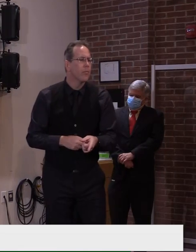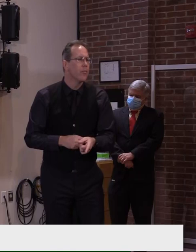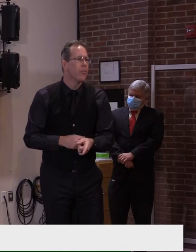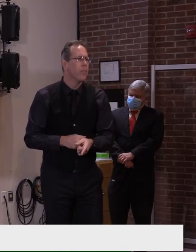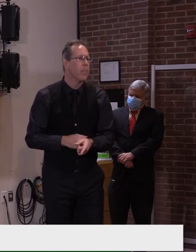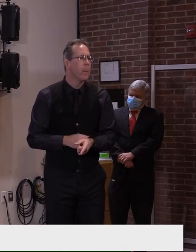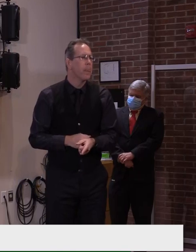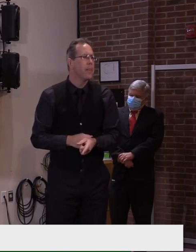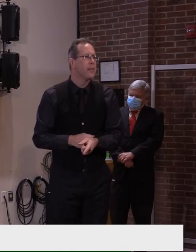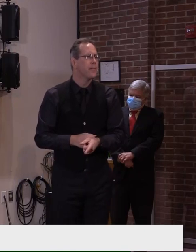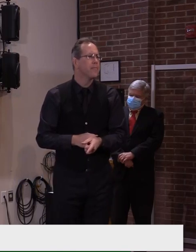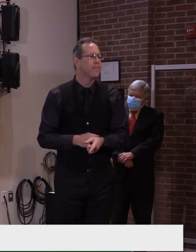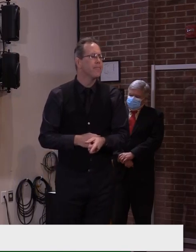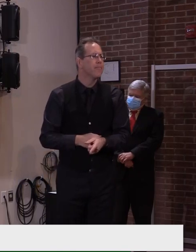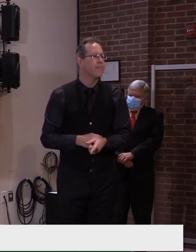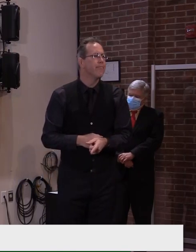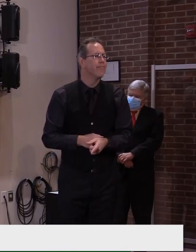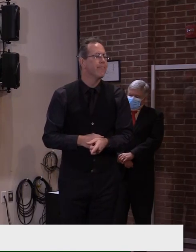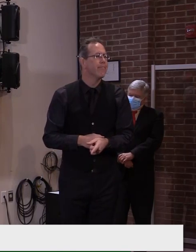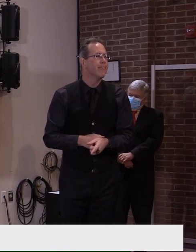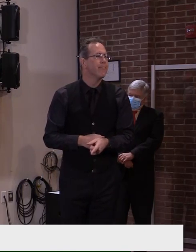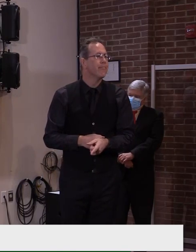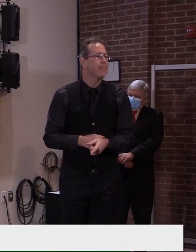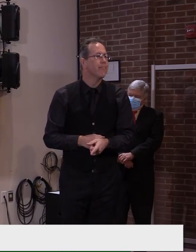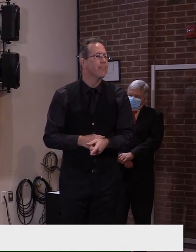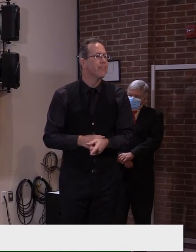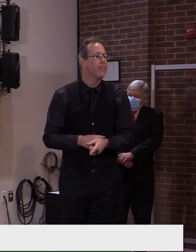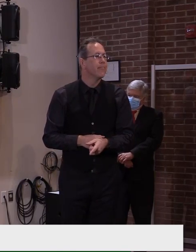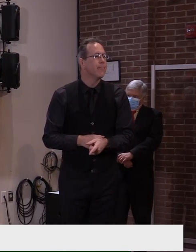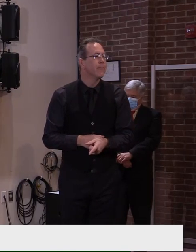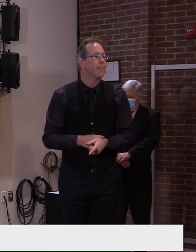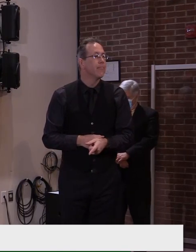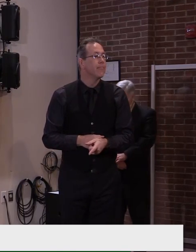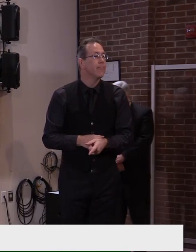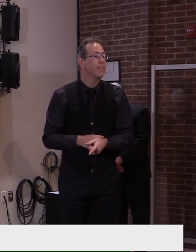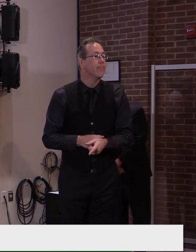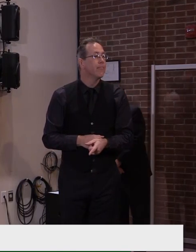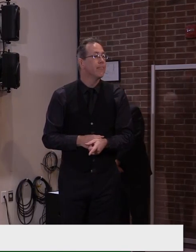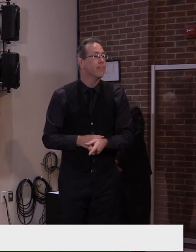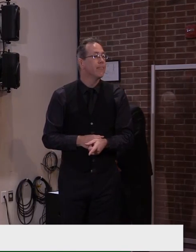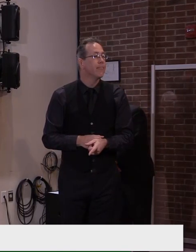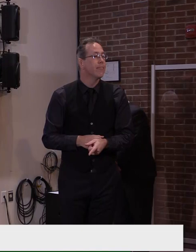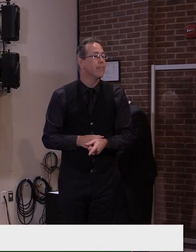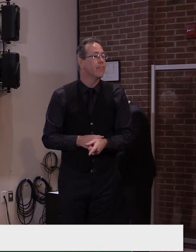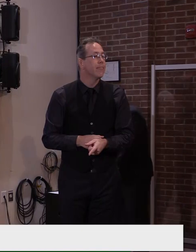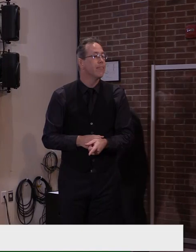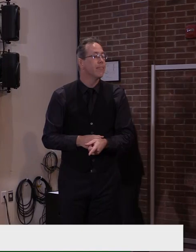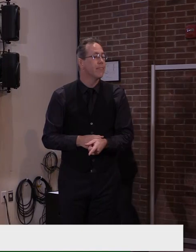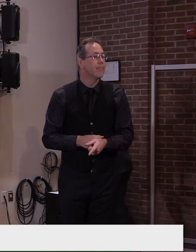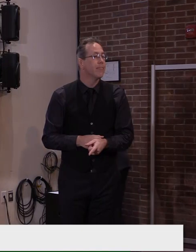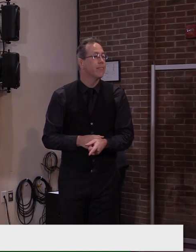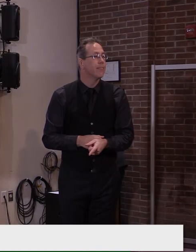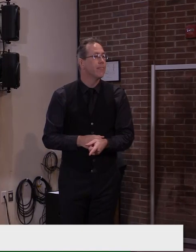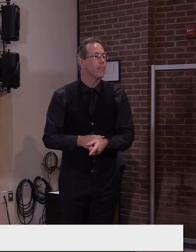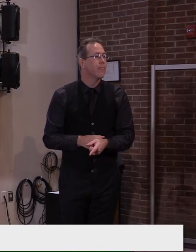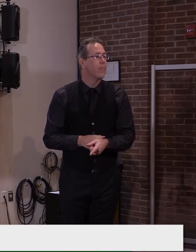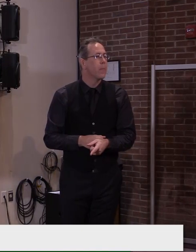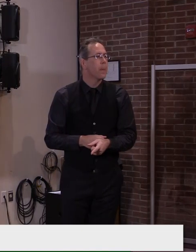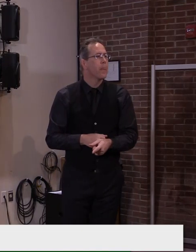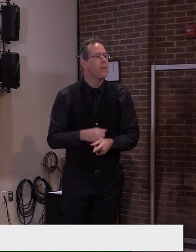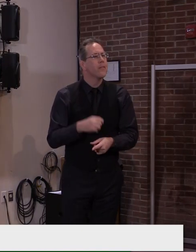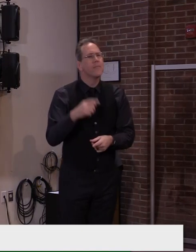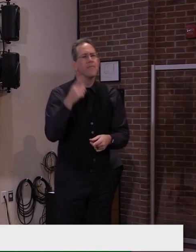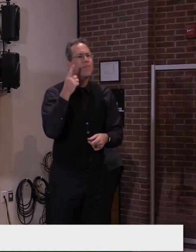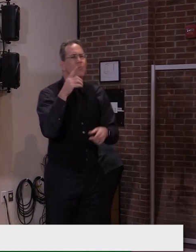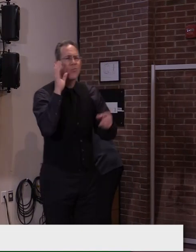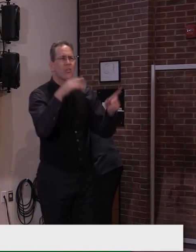together soon, they're going to be discussing town meeting and what the guidance is going to be for towns making their decisions for whether to